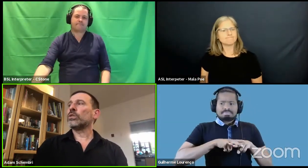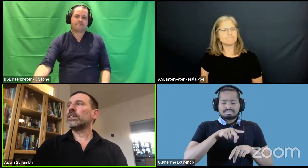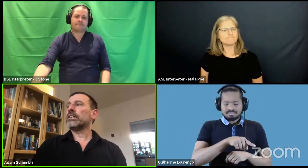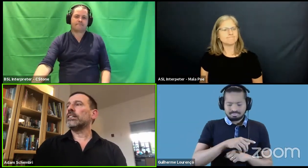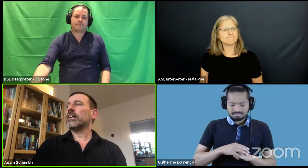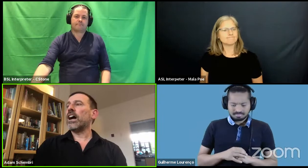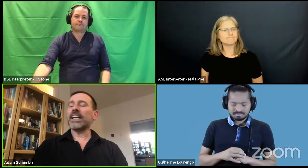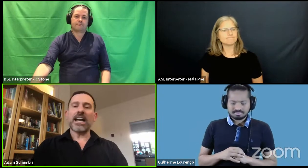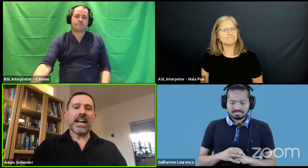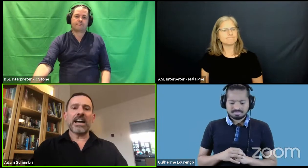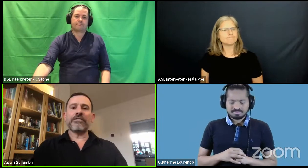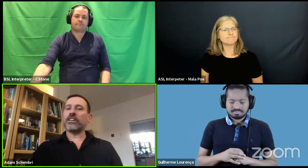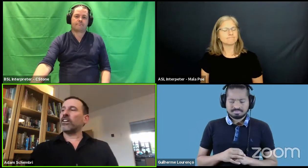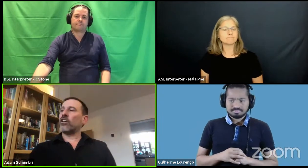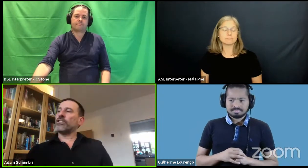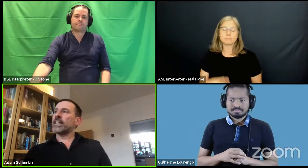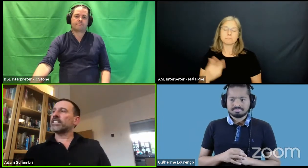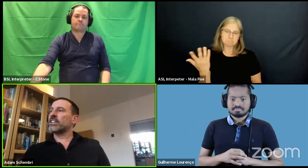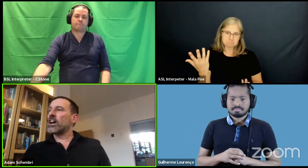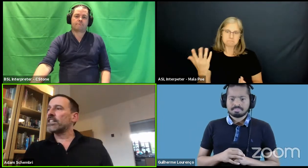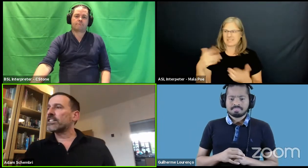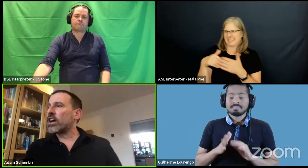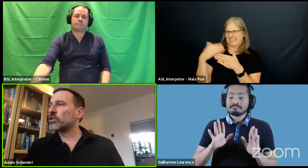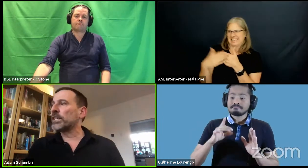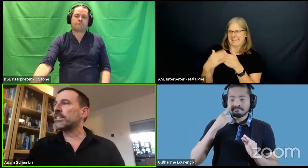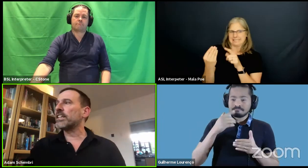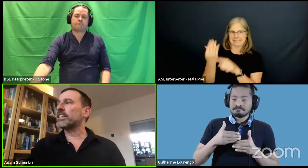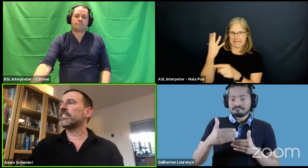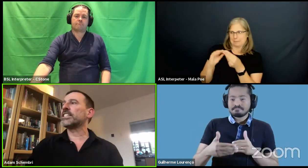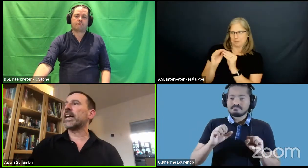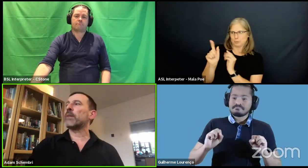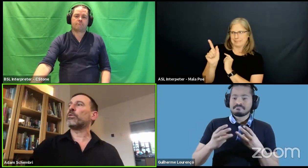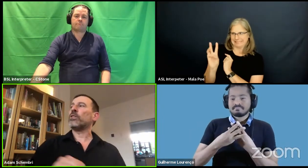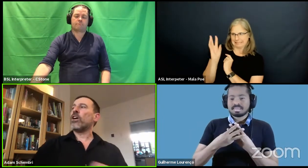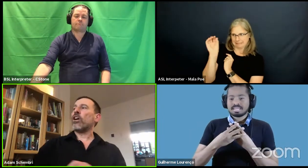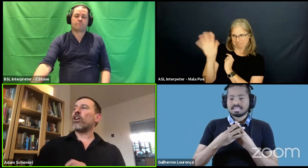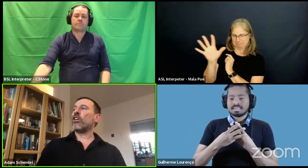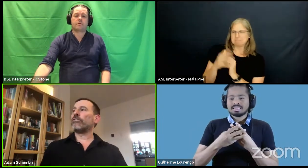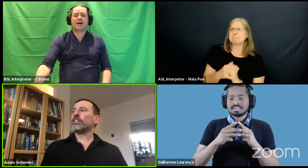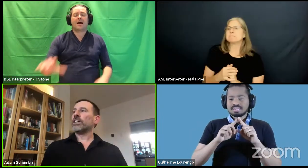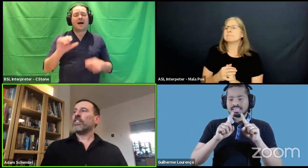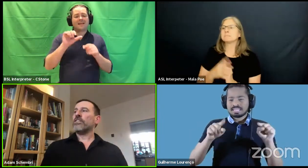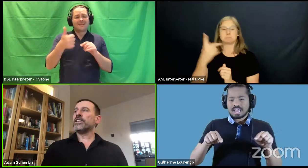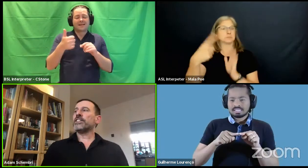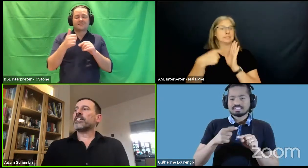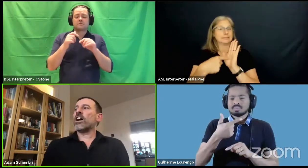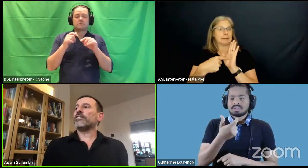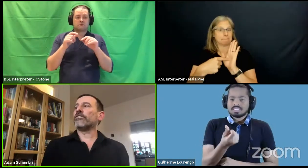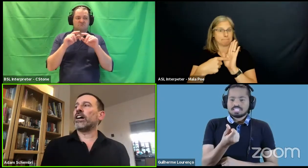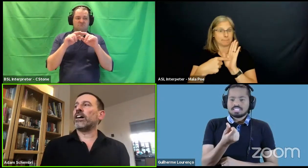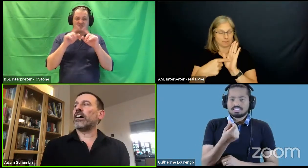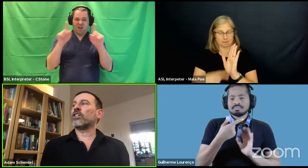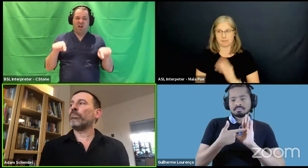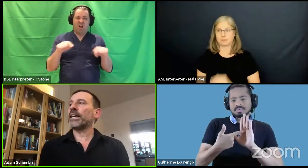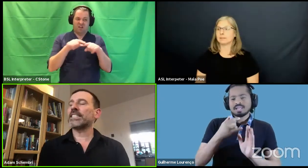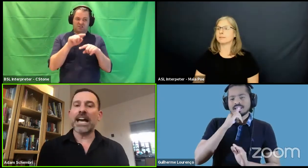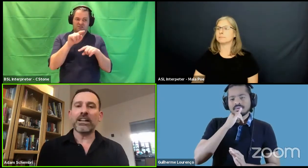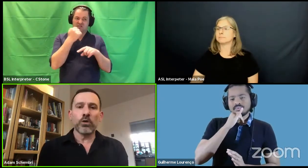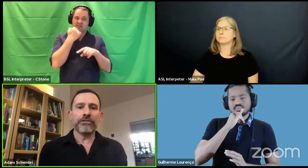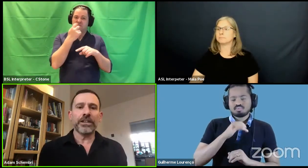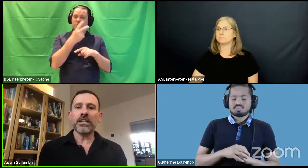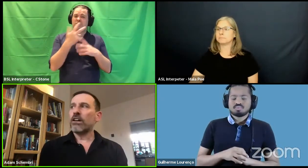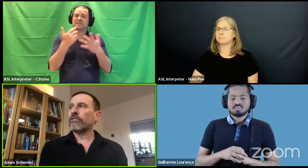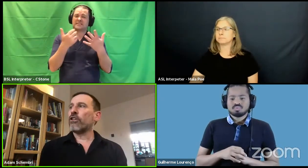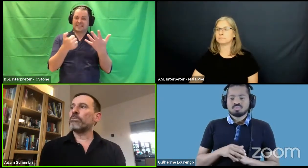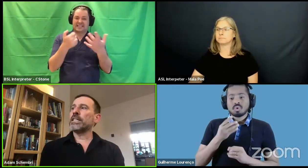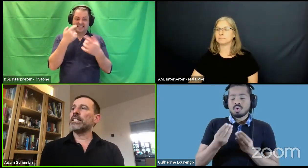So I have on the next slide, slide 26, an example of this kind of complex